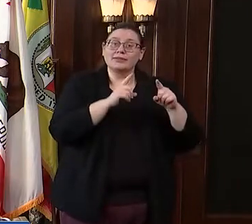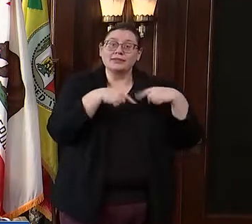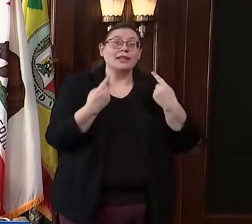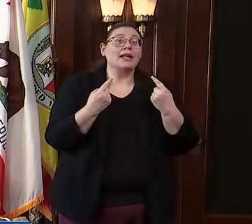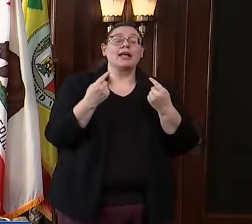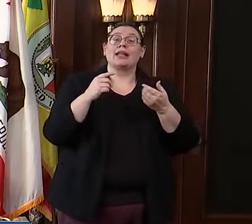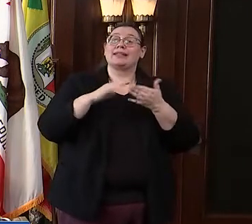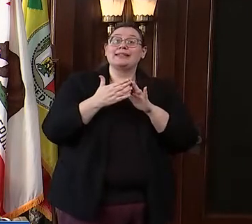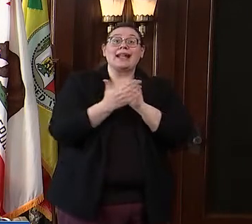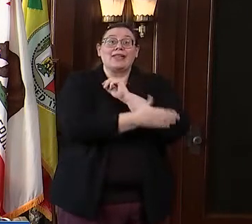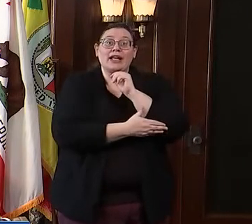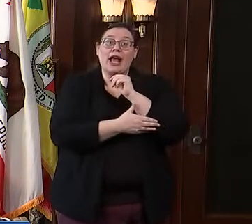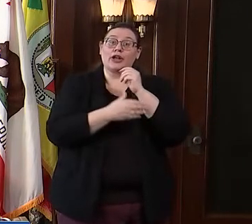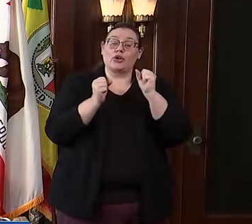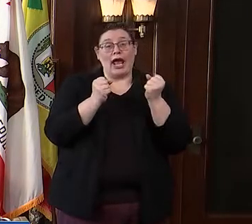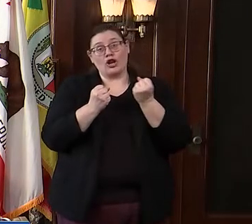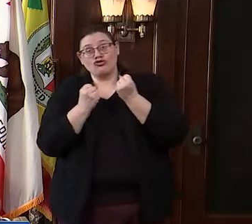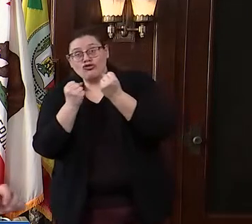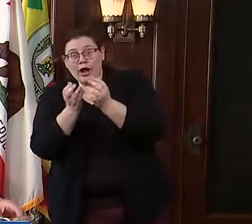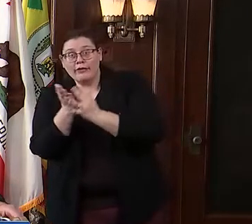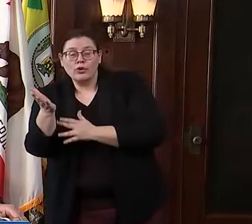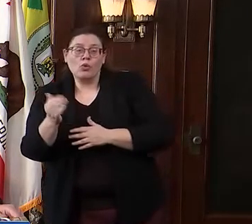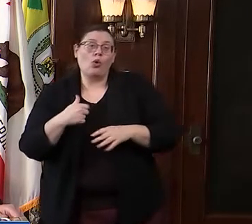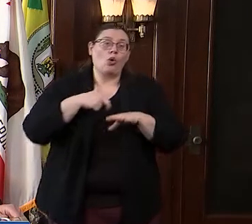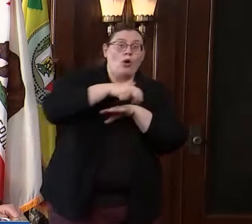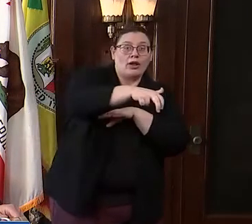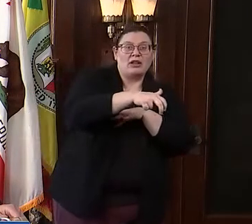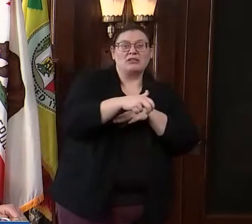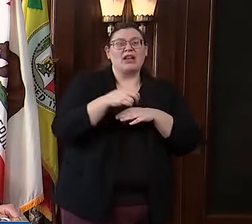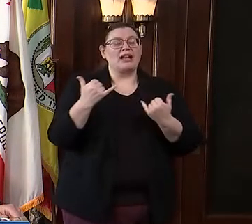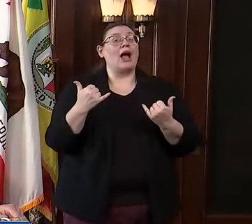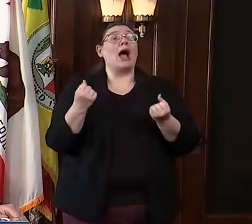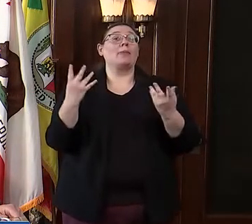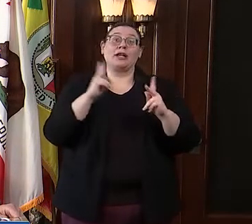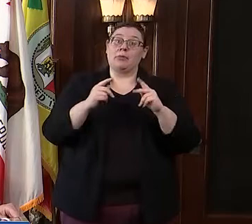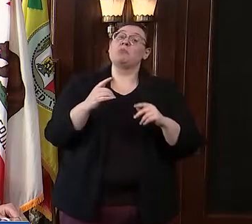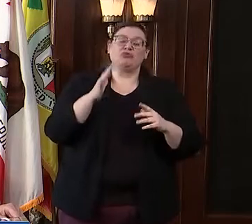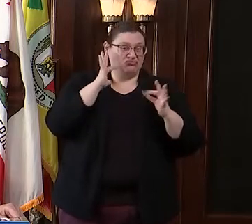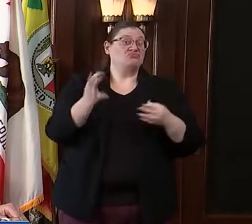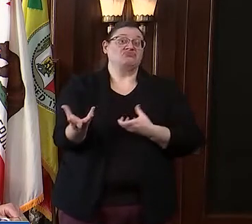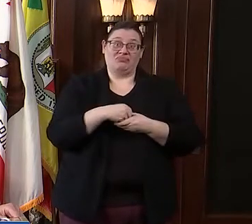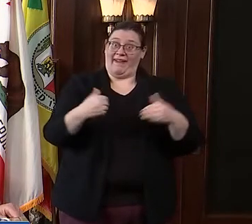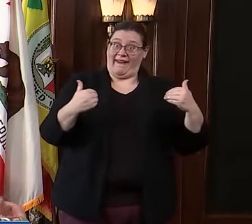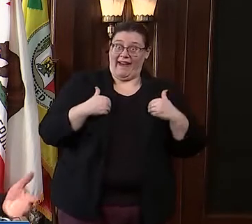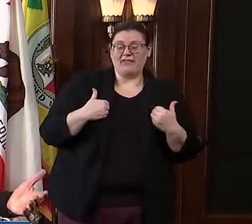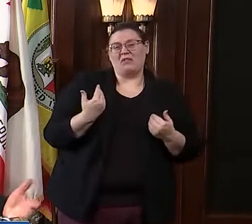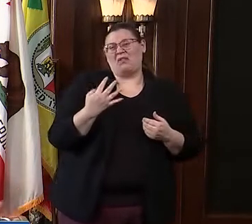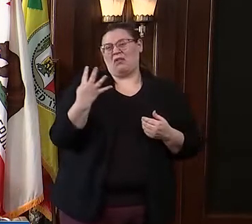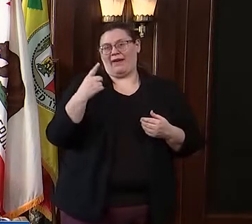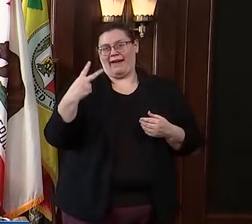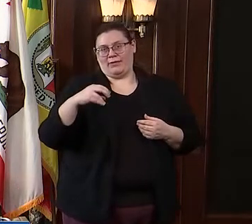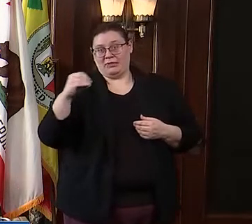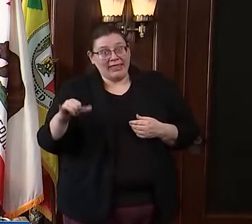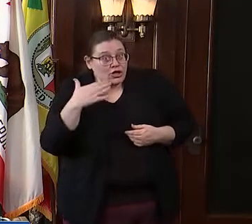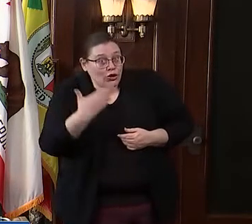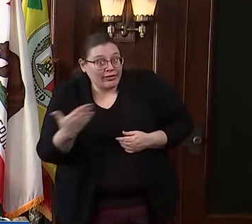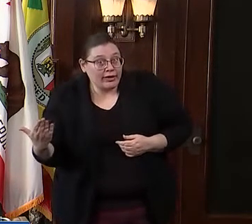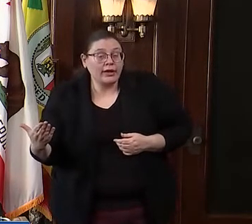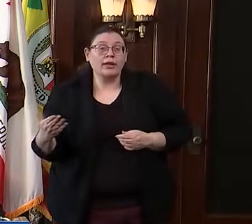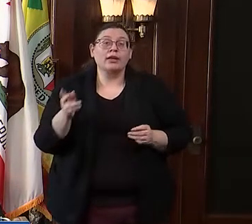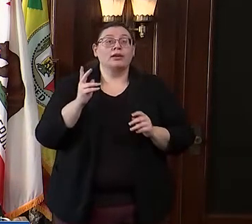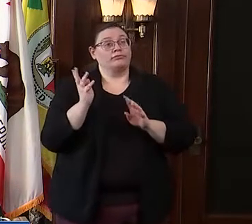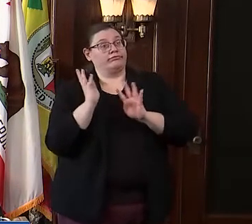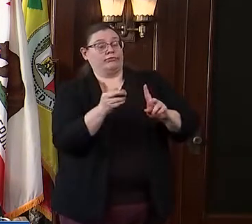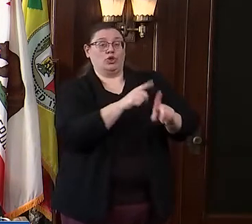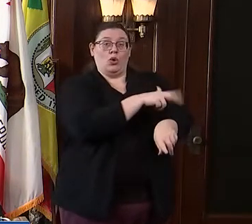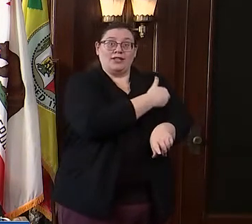drive-through and walk-up-to centers, about 4.5%. That's good news. Our new hospitalizations this week were lower